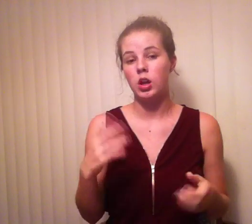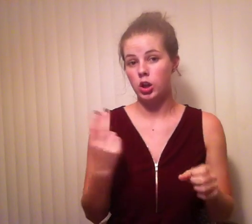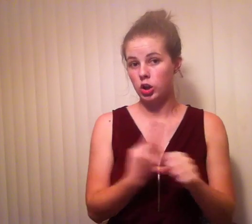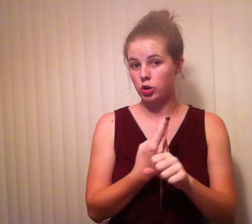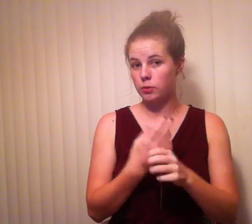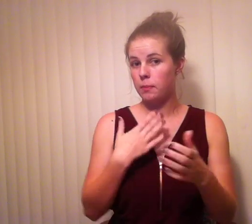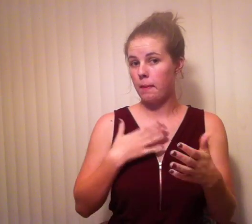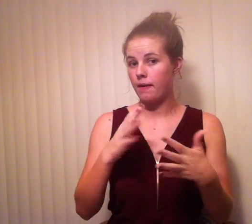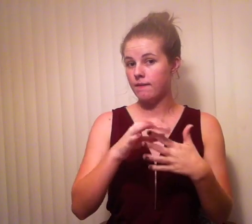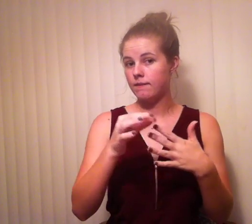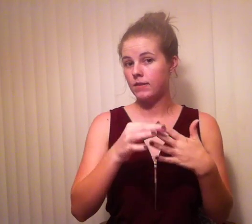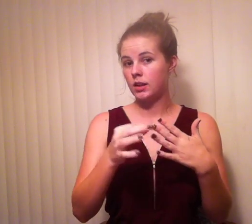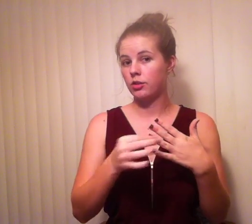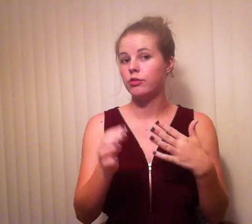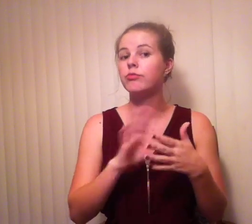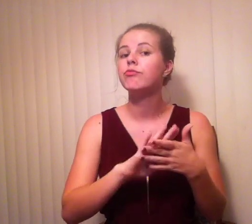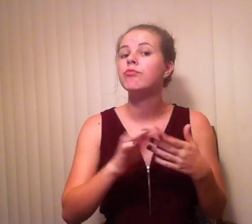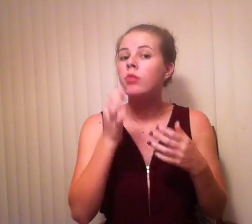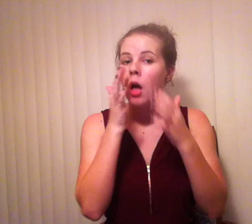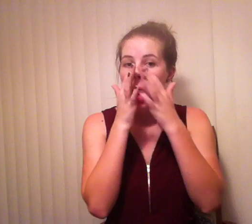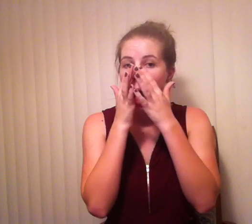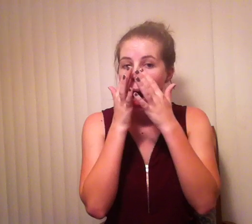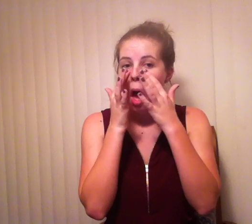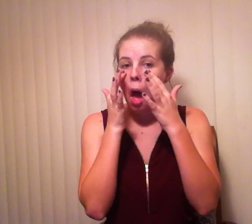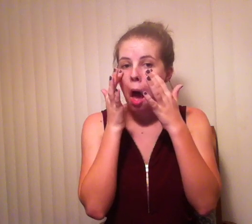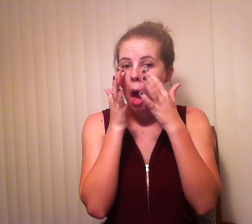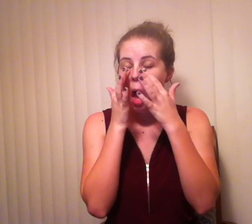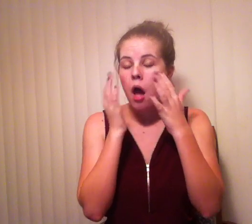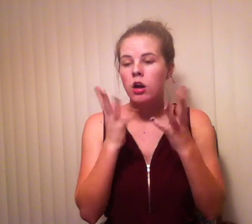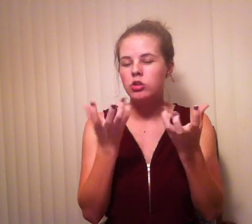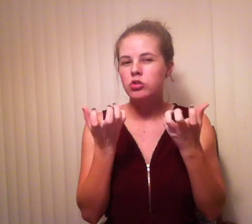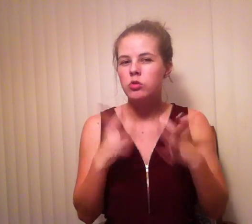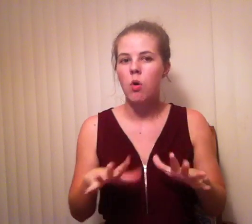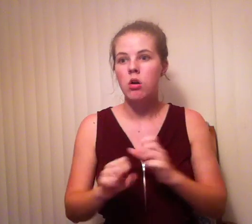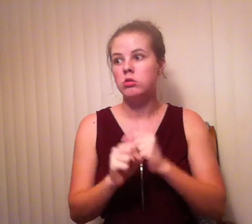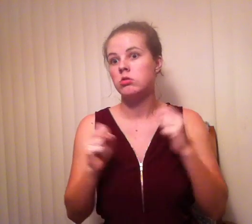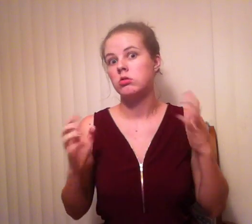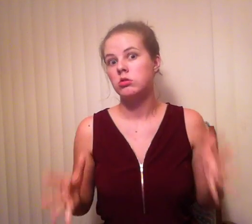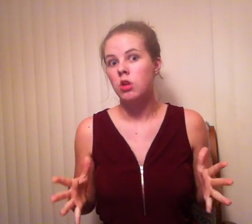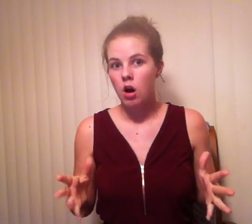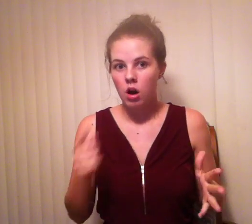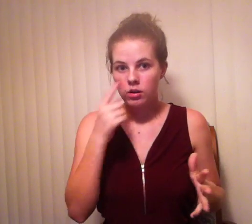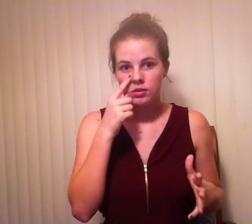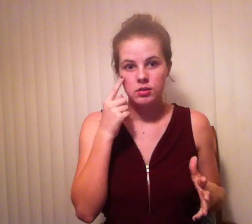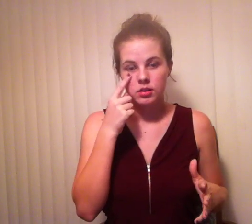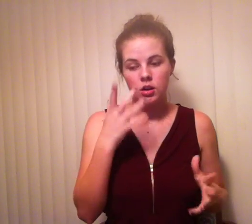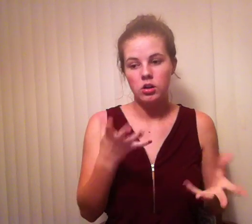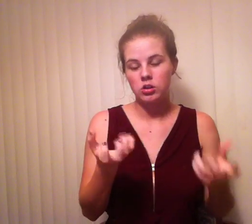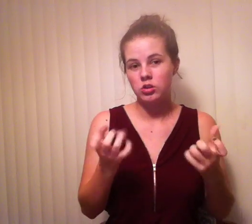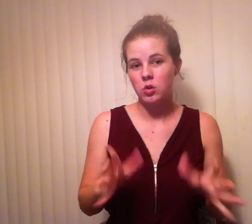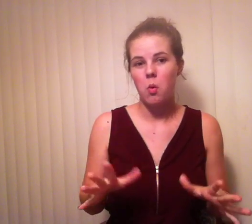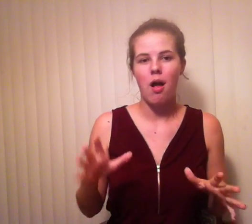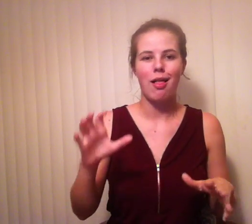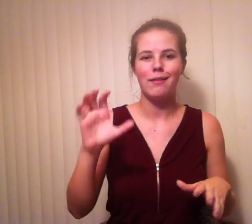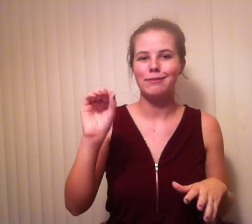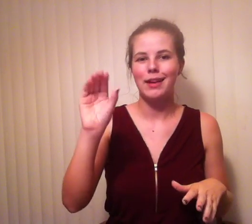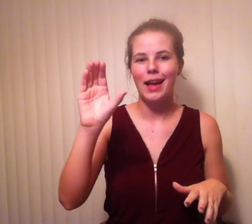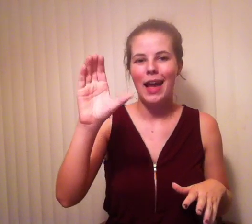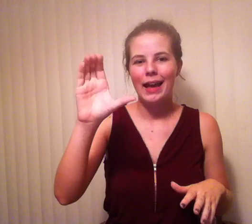a triangle shape. I try not to apply too much product under my eyes because I don't want it to get really crepey and really cakey and sit in any fine